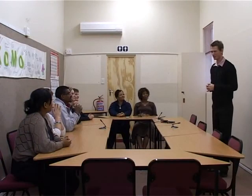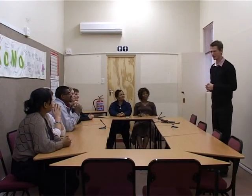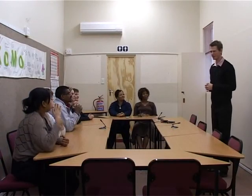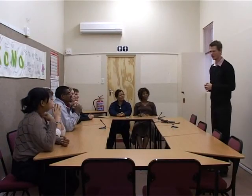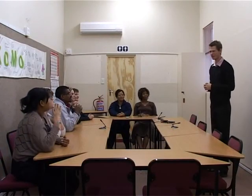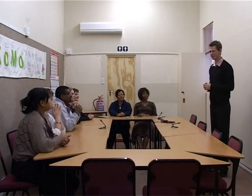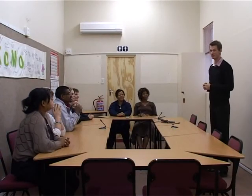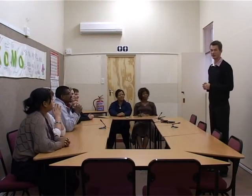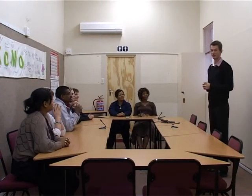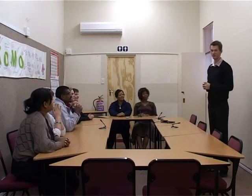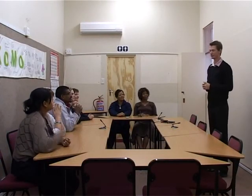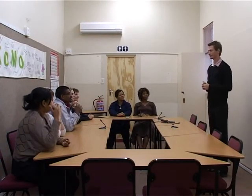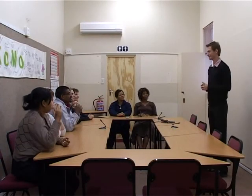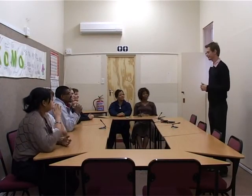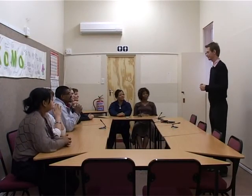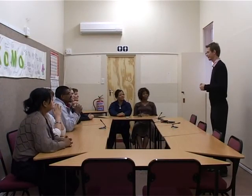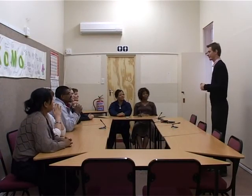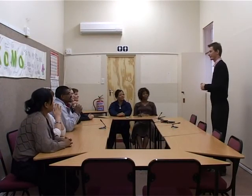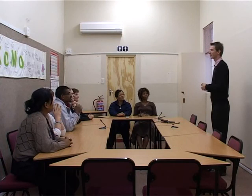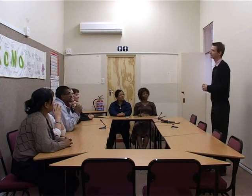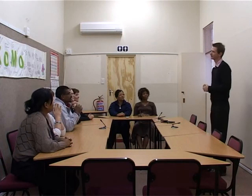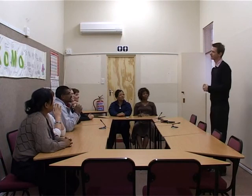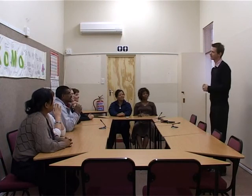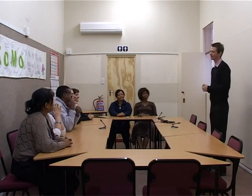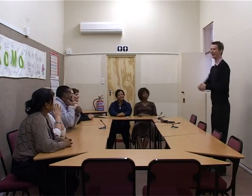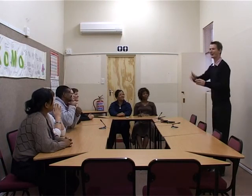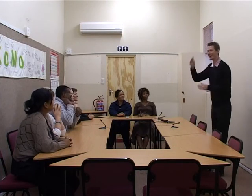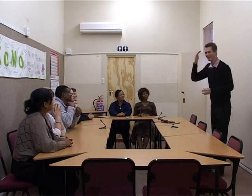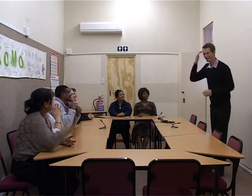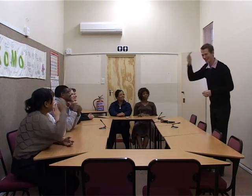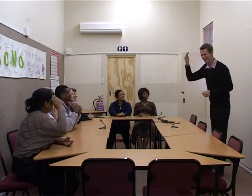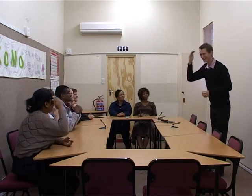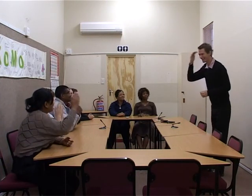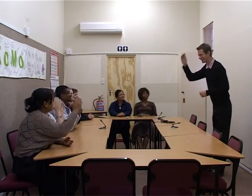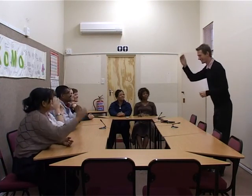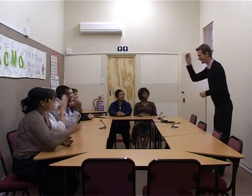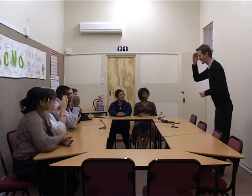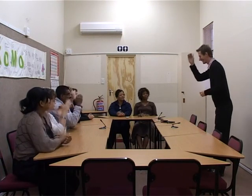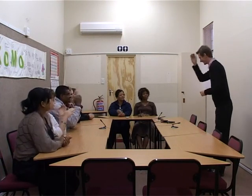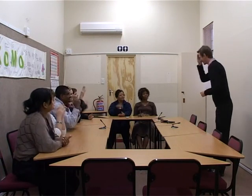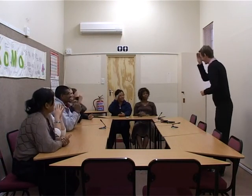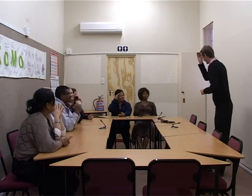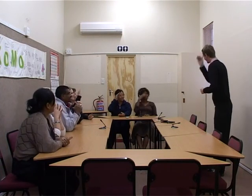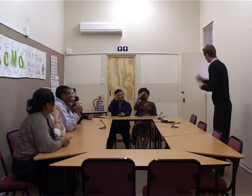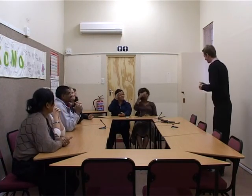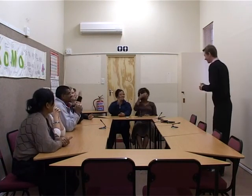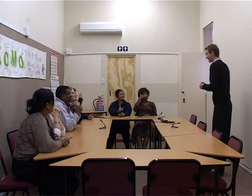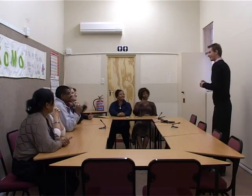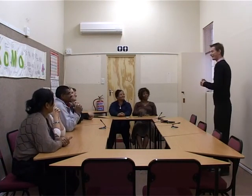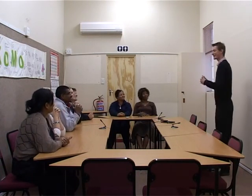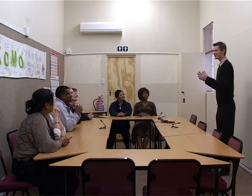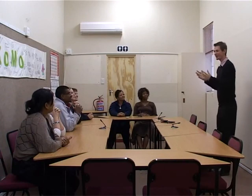Thus, from their early years, deaf people are confronted with enormous communication barriers,